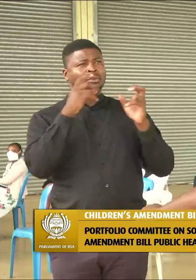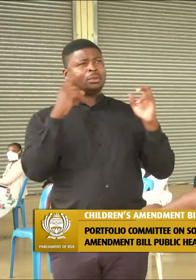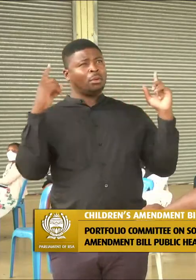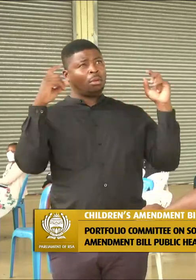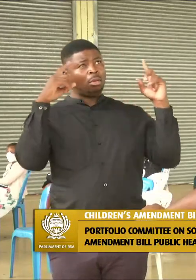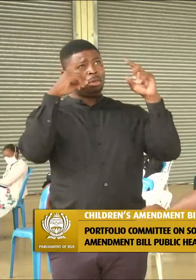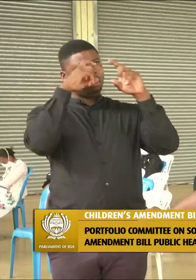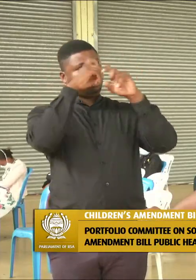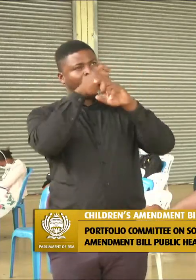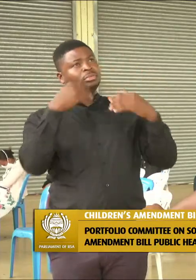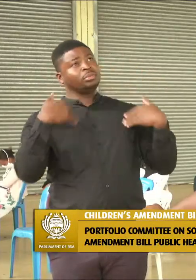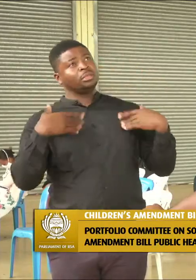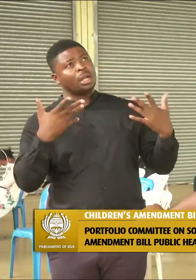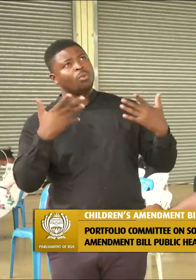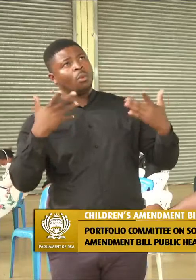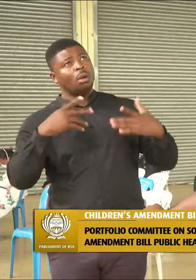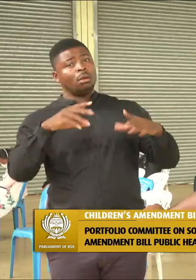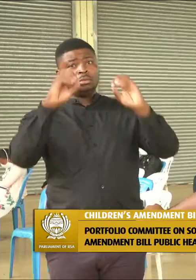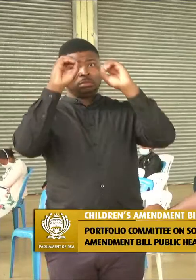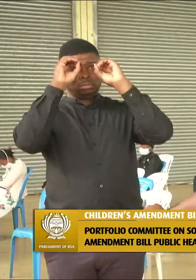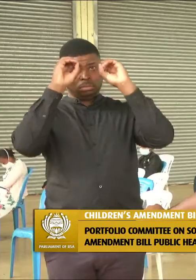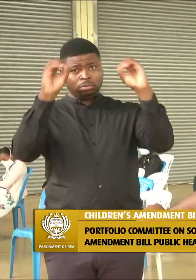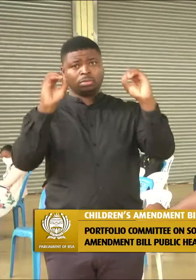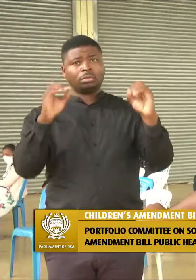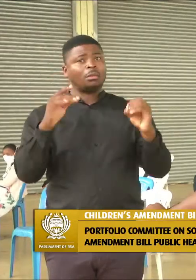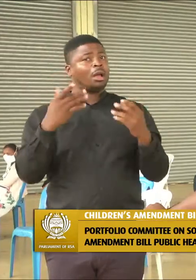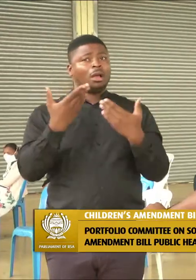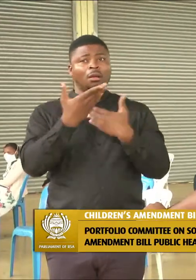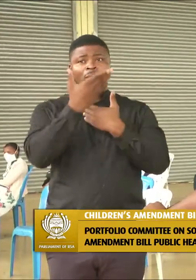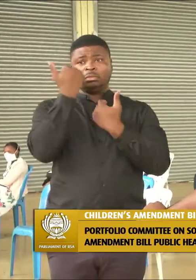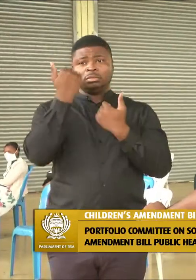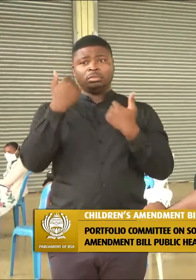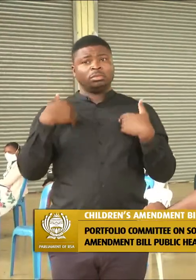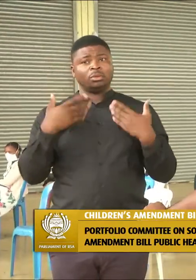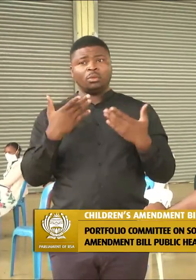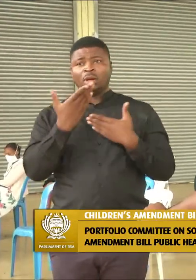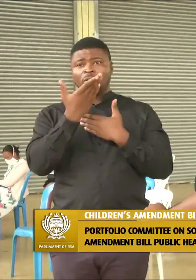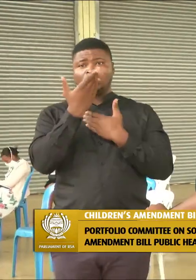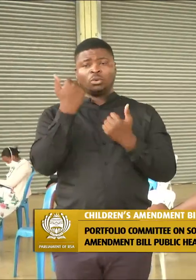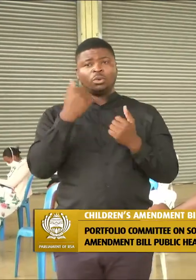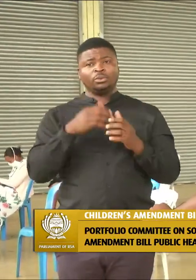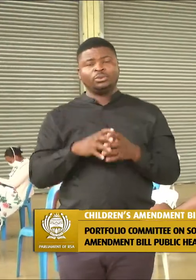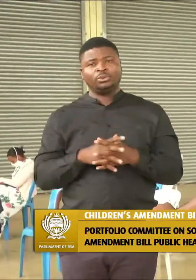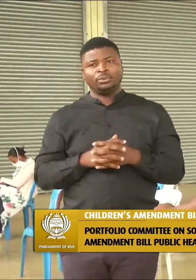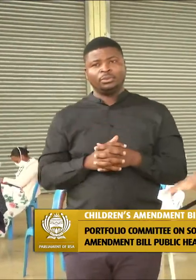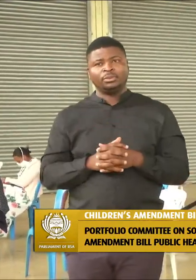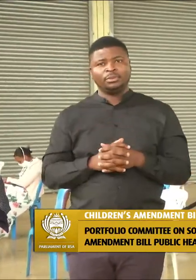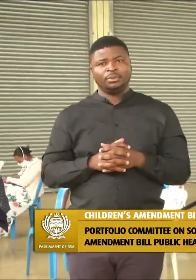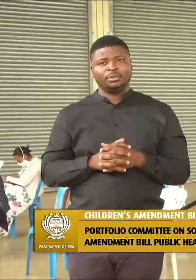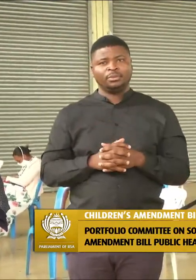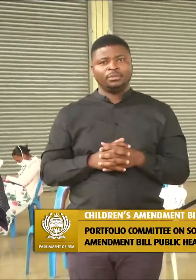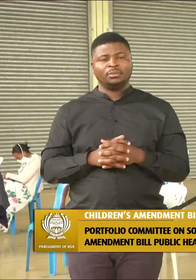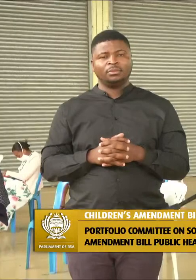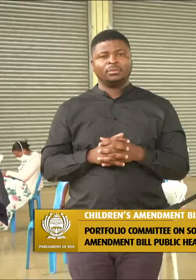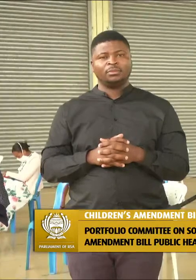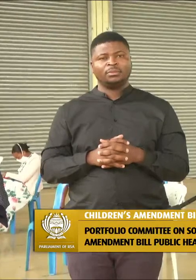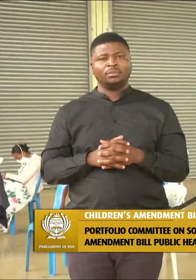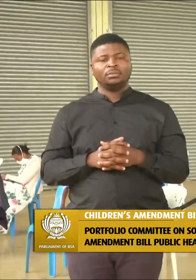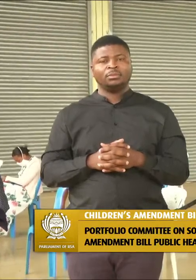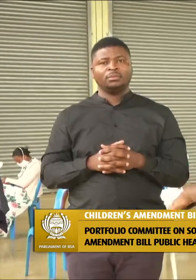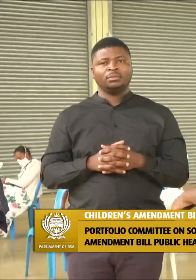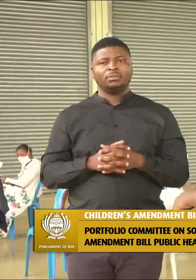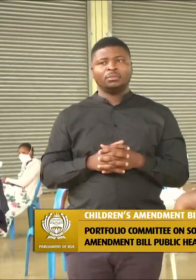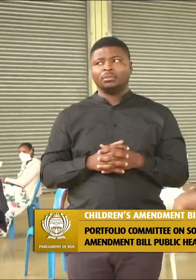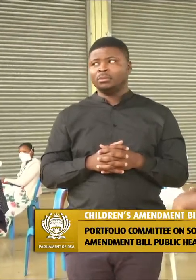to start and where to finish. I don't know where to start and where to finish. Oh, kuthiwa angizwakali